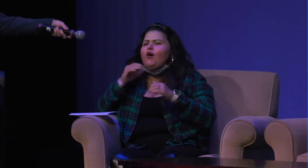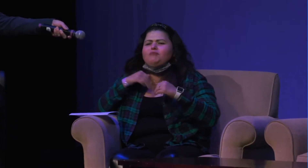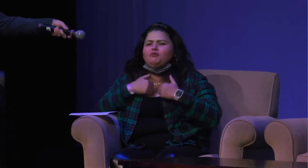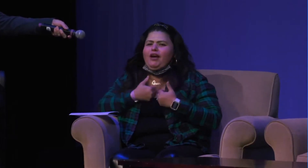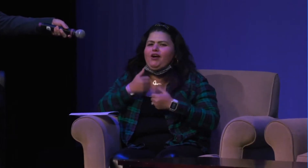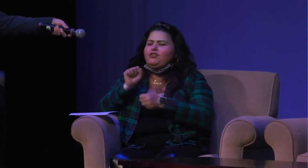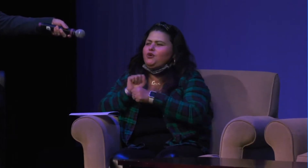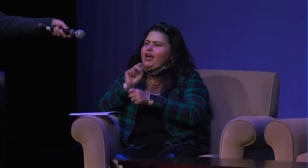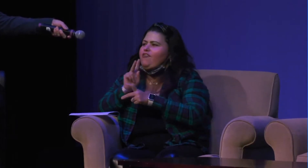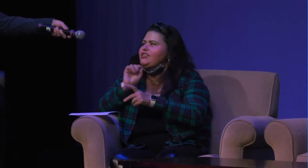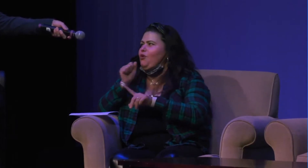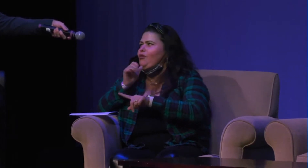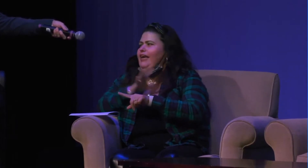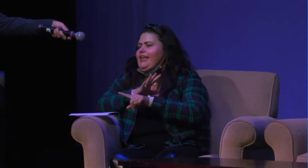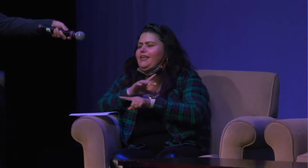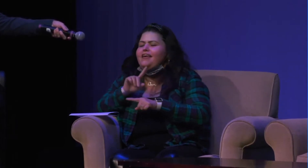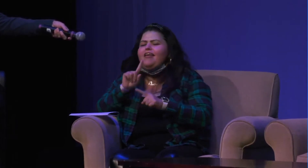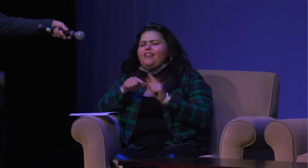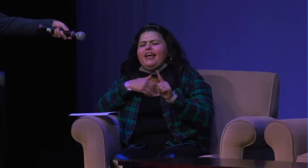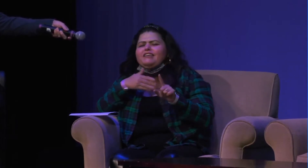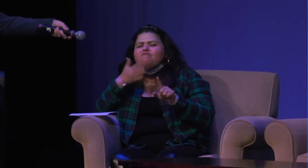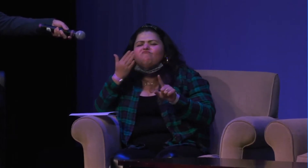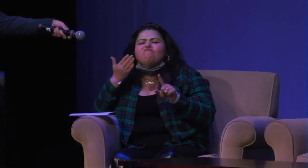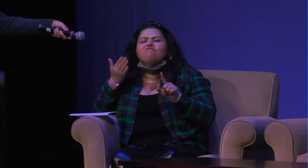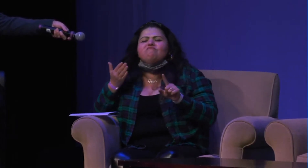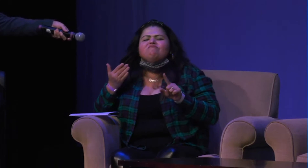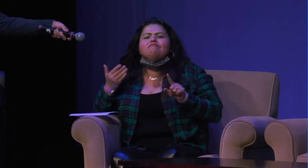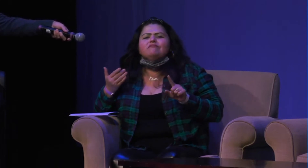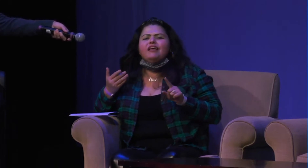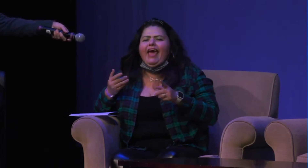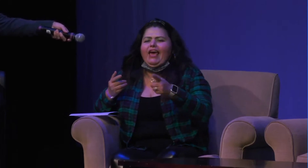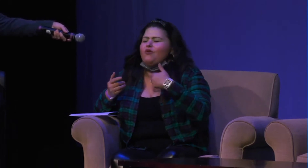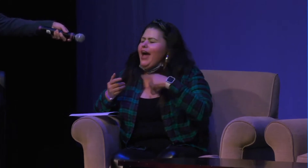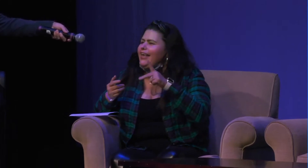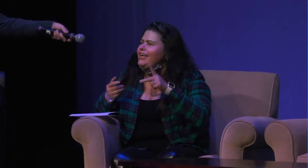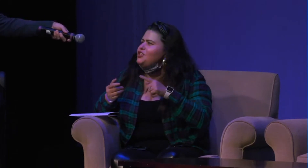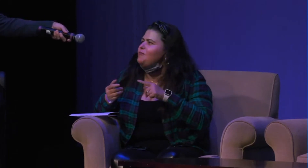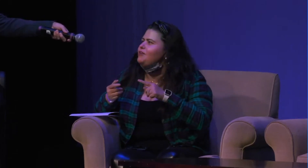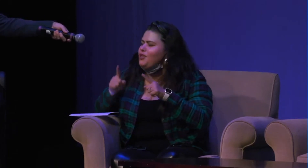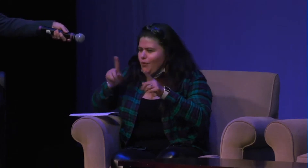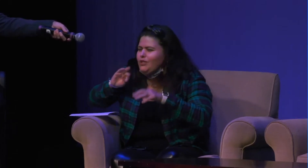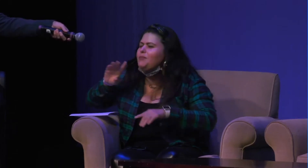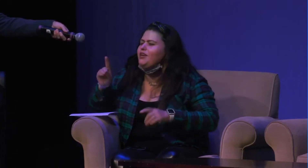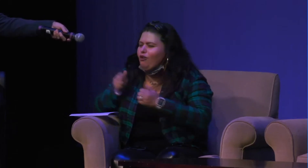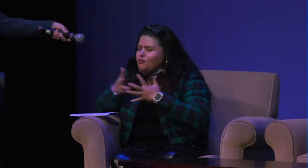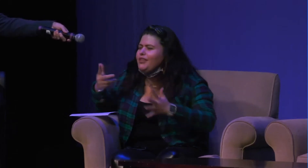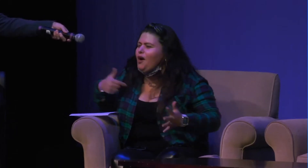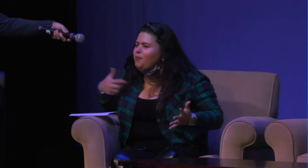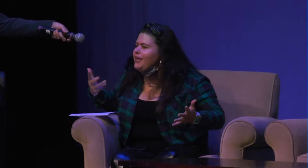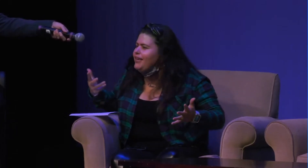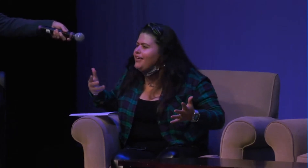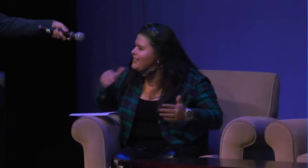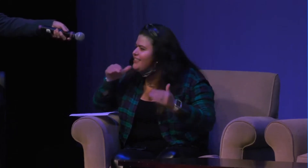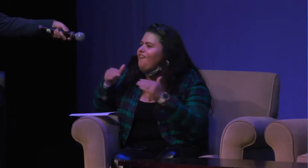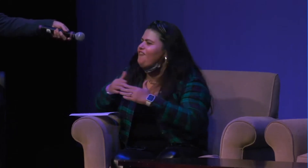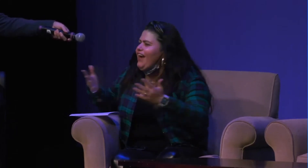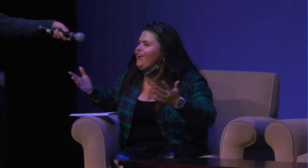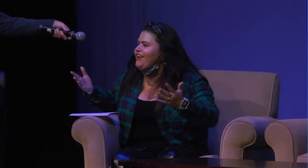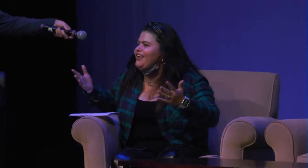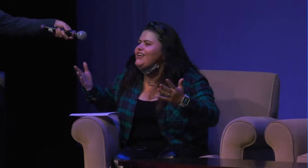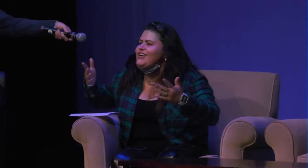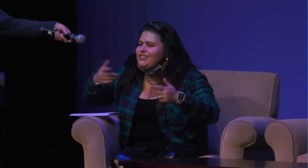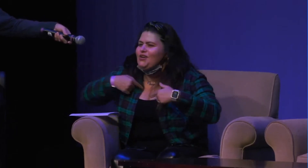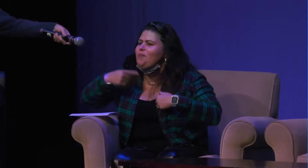she said, oh, I'm so tired, I took care of this old lady. Then hey, you have ketchup. You went to McDonald's without me? It's not